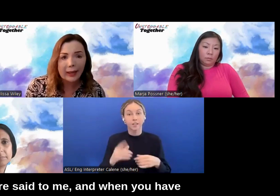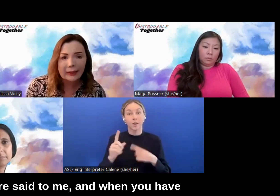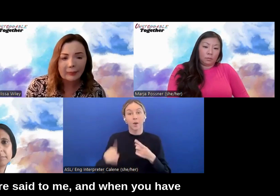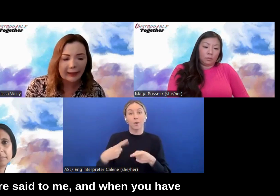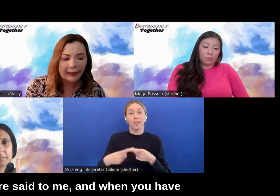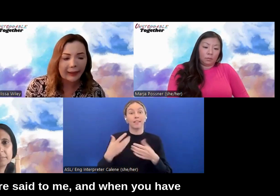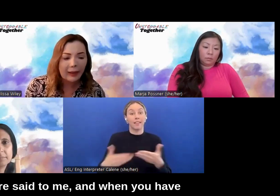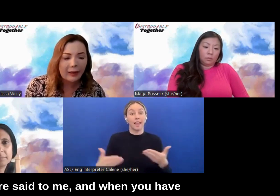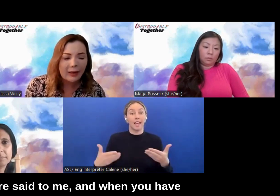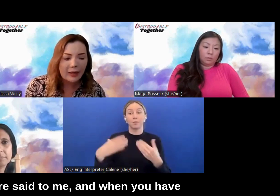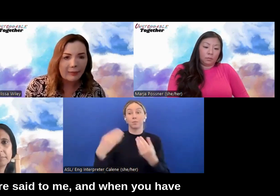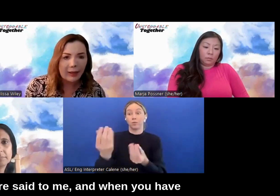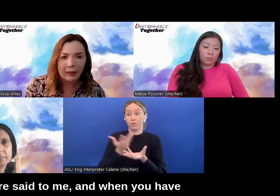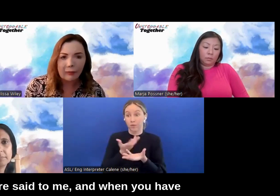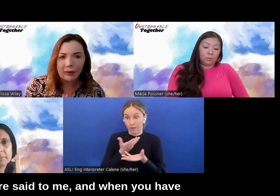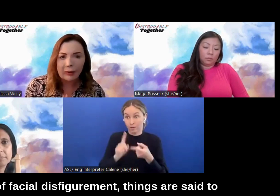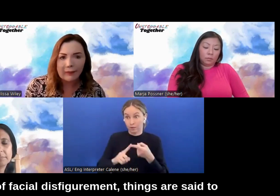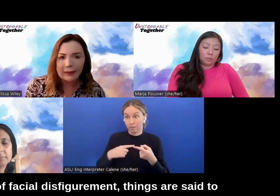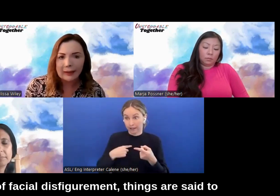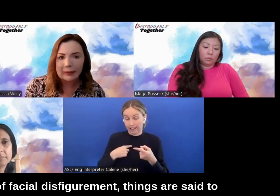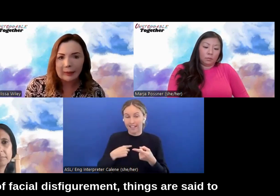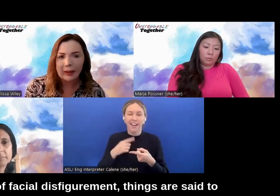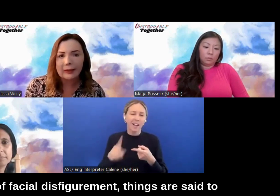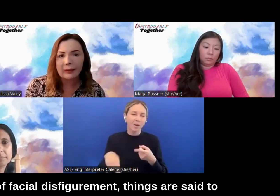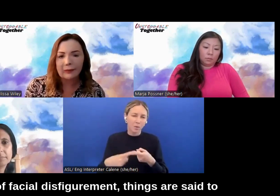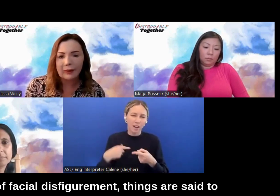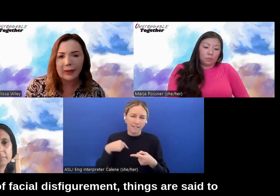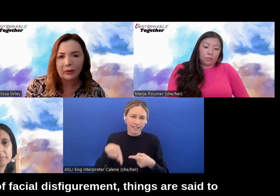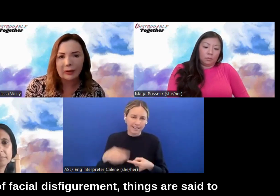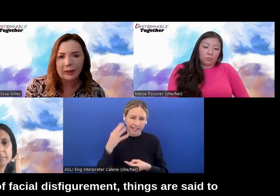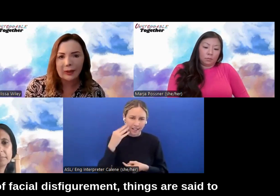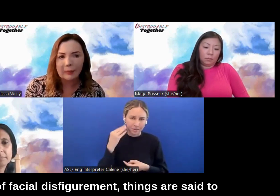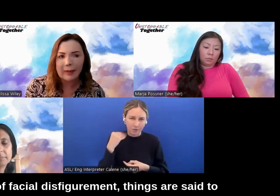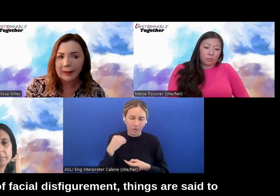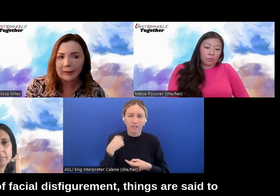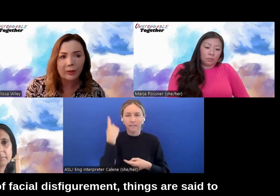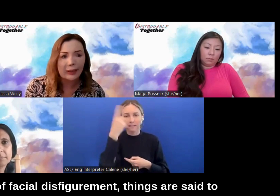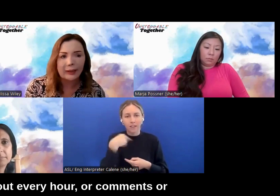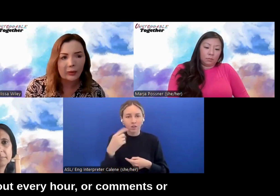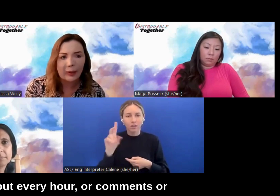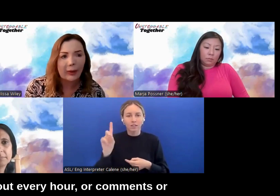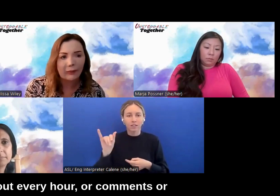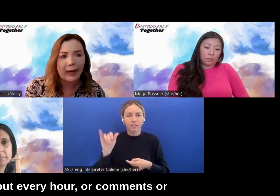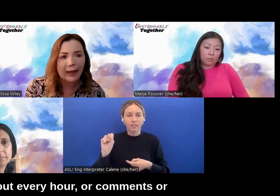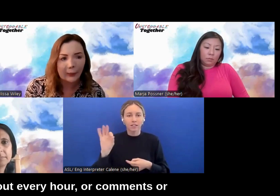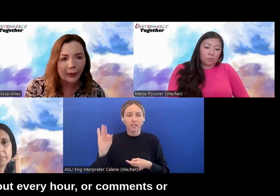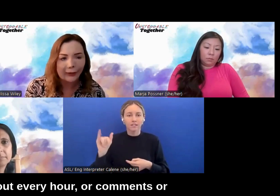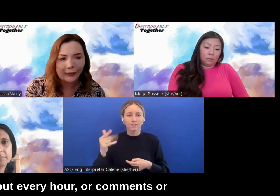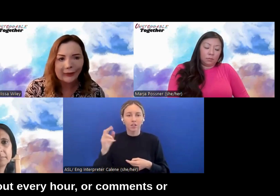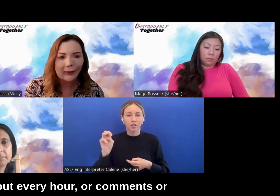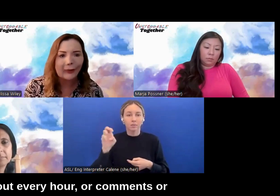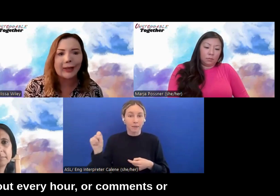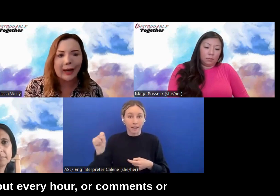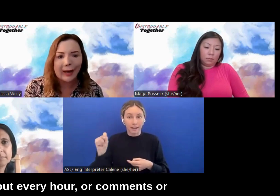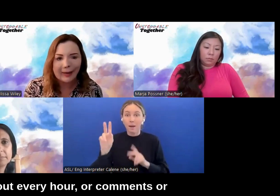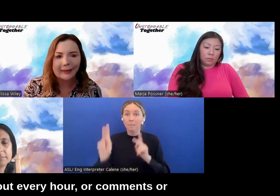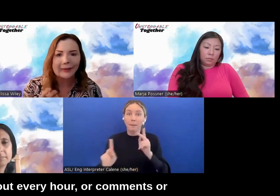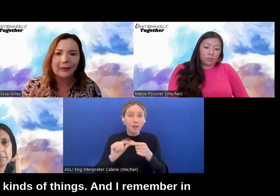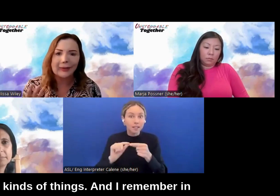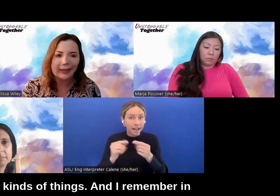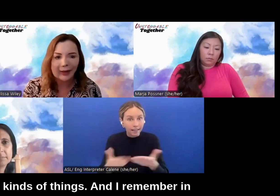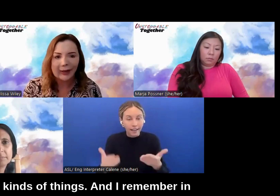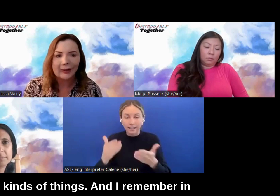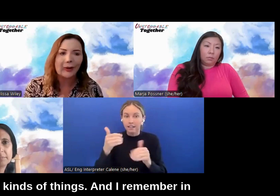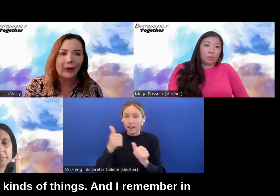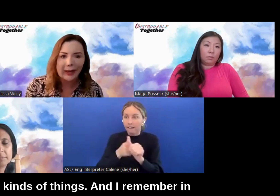were said to me, and when you have this experience of facial disfigurement, things are said to you about every hour. Or comments